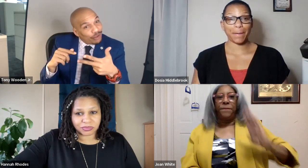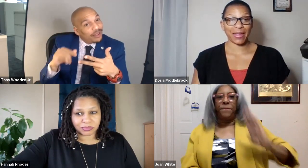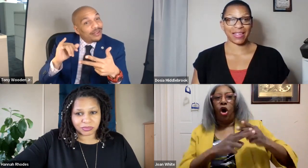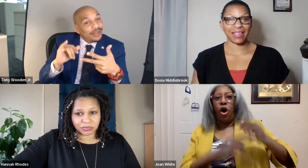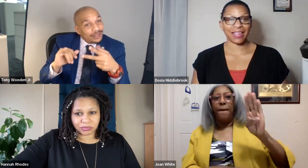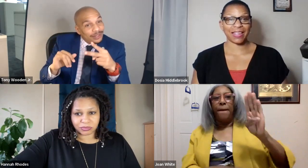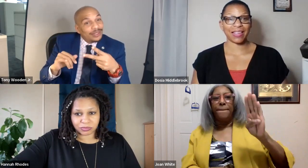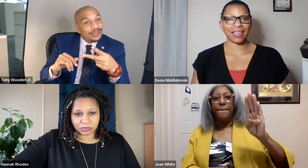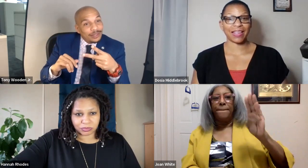So